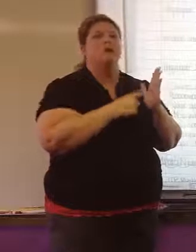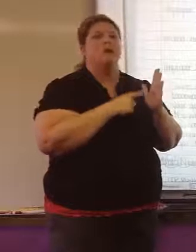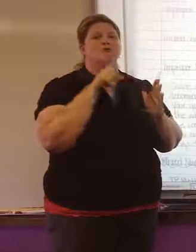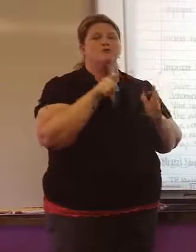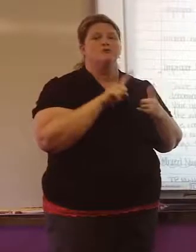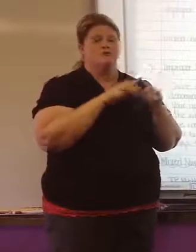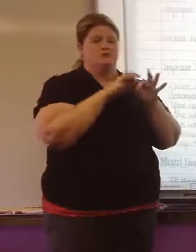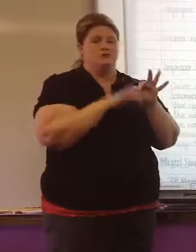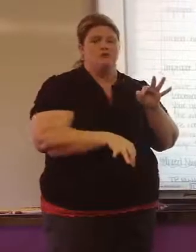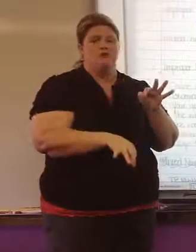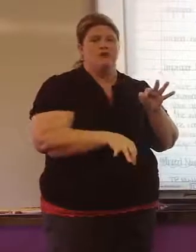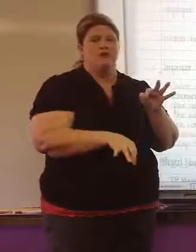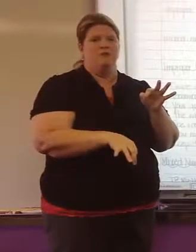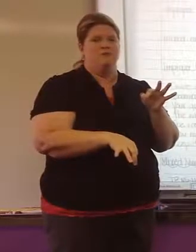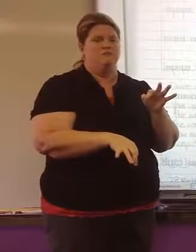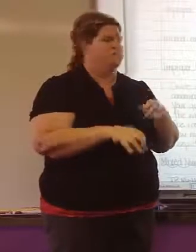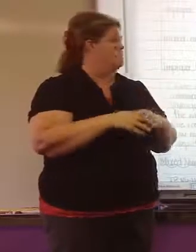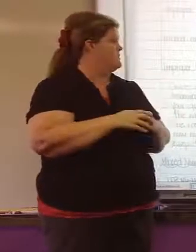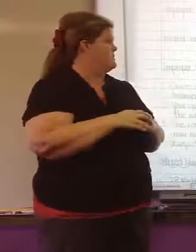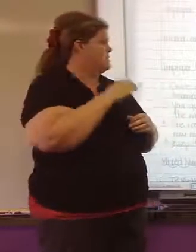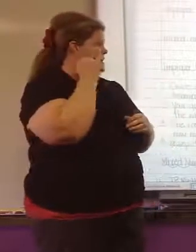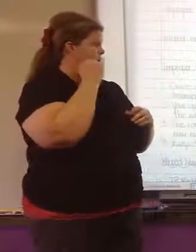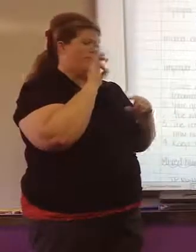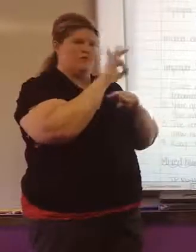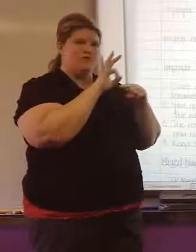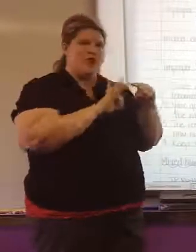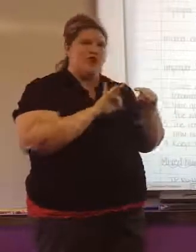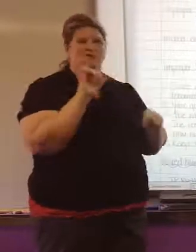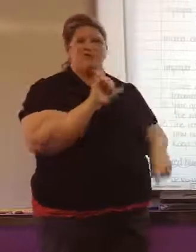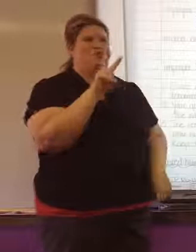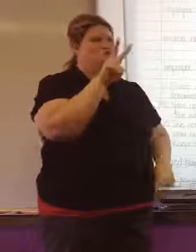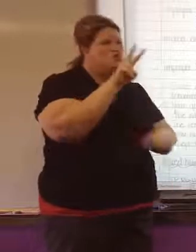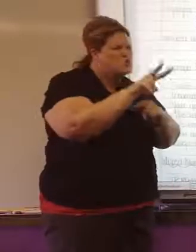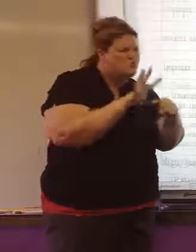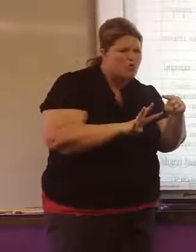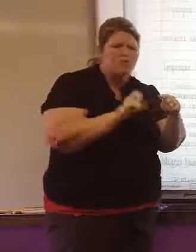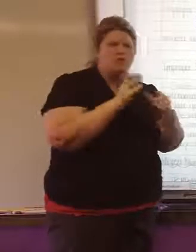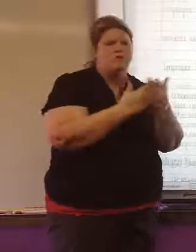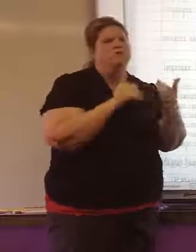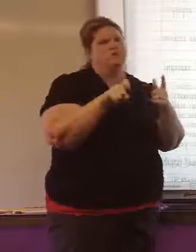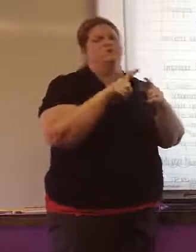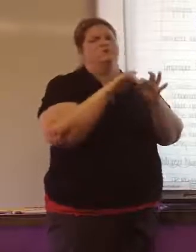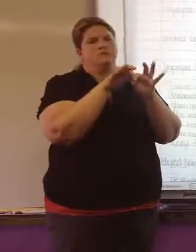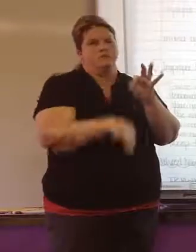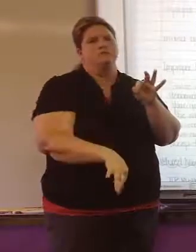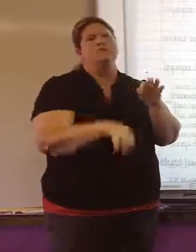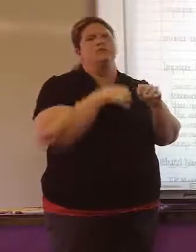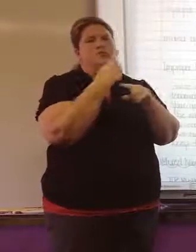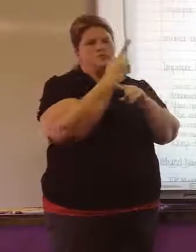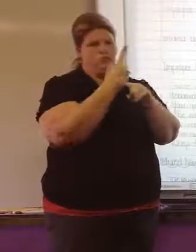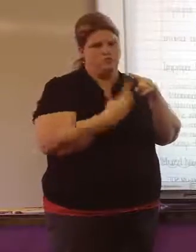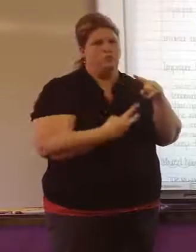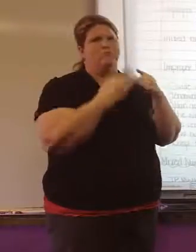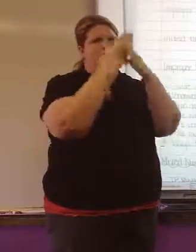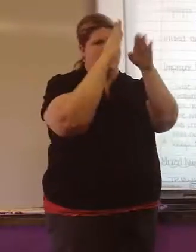simplify from here. If the fraction is like 2 fourths, you would simplify that, divide